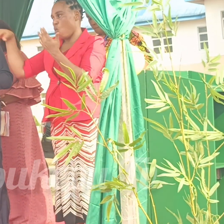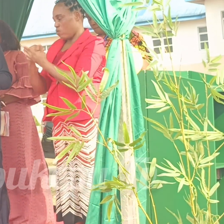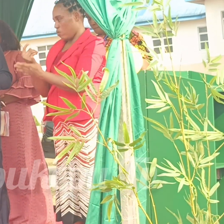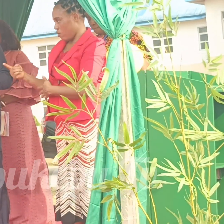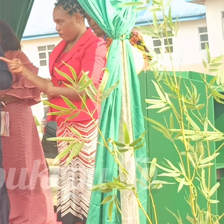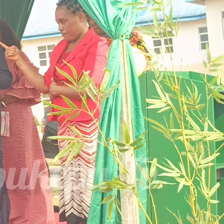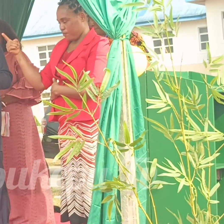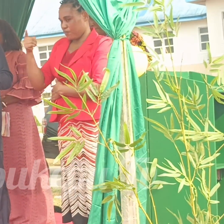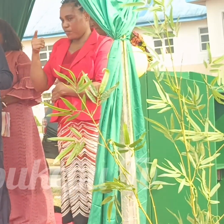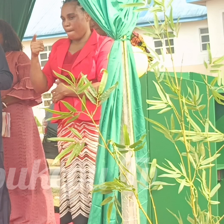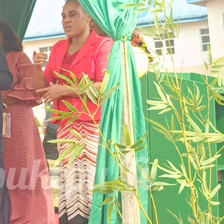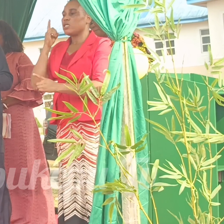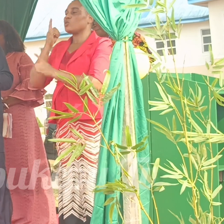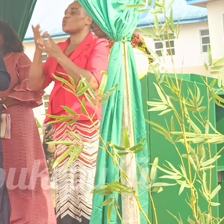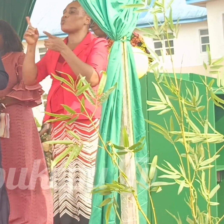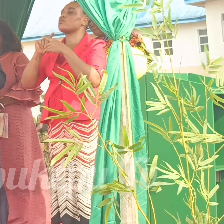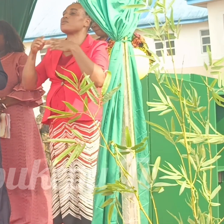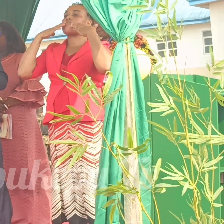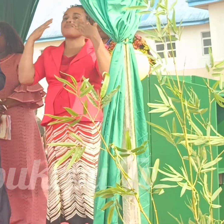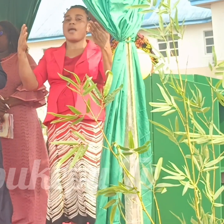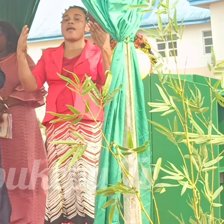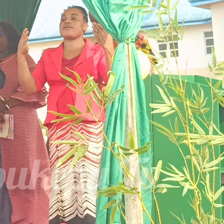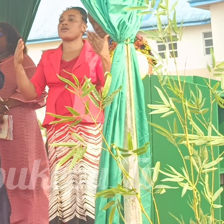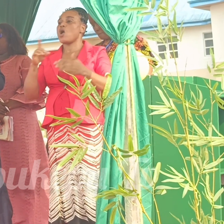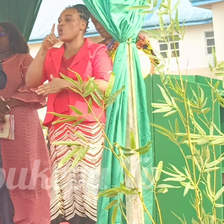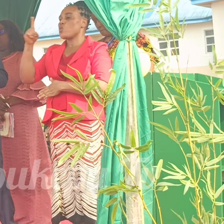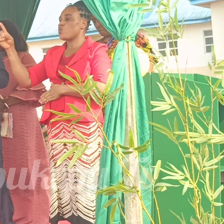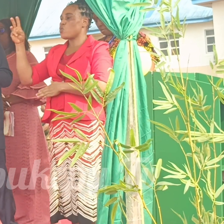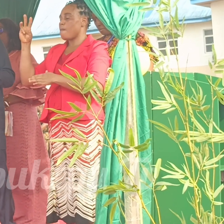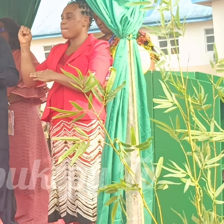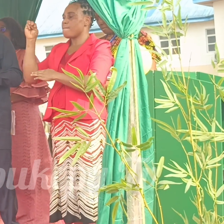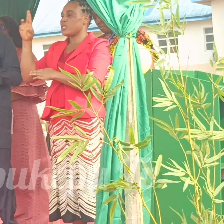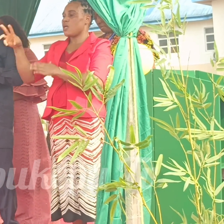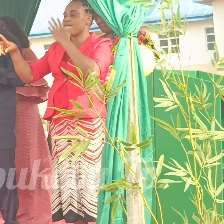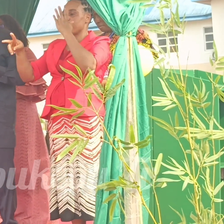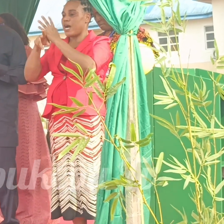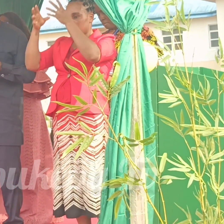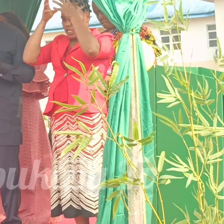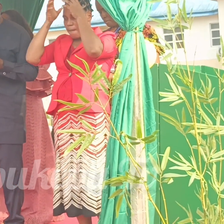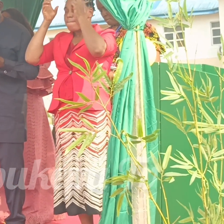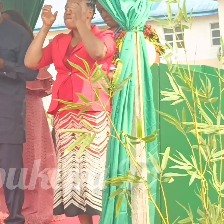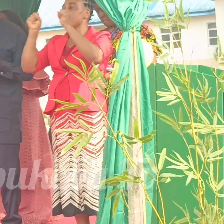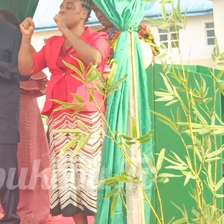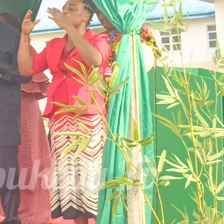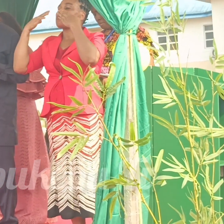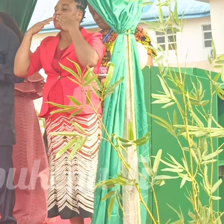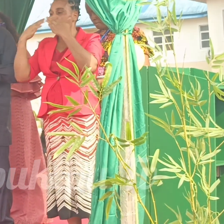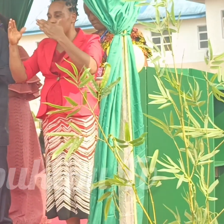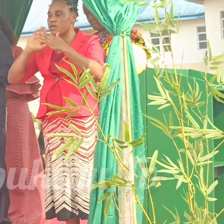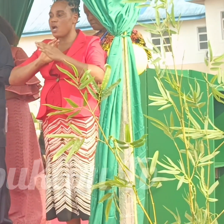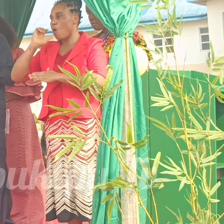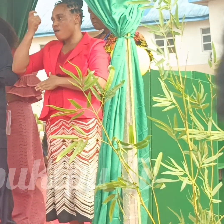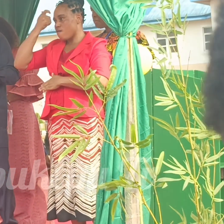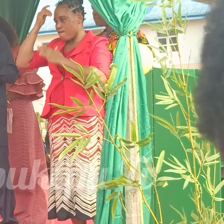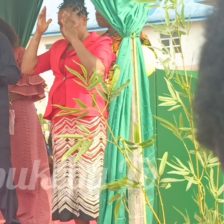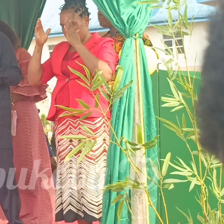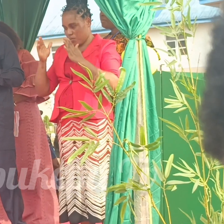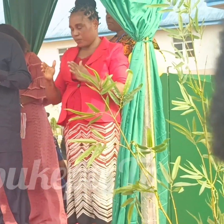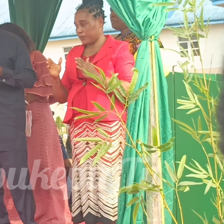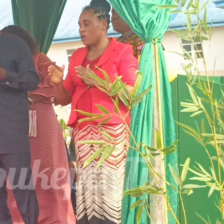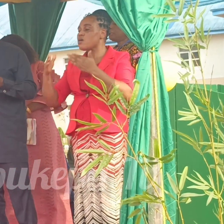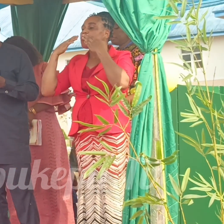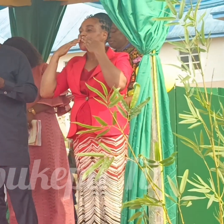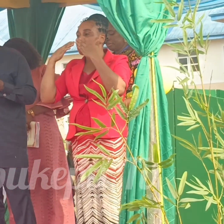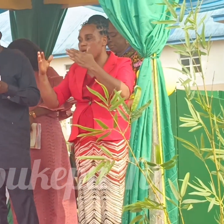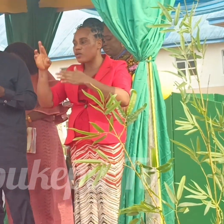you. I just want to thank you, Mr. Vice President. Thank you, our Governor.